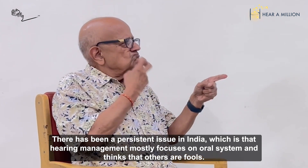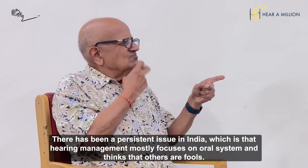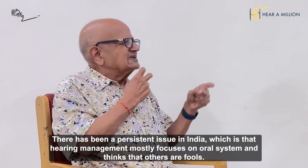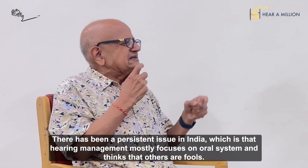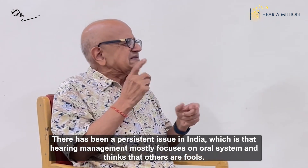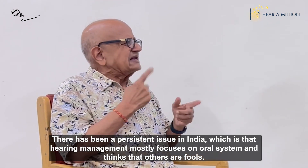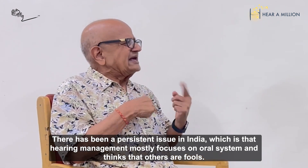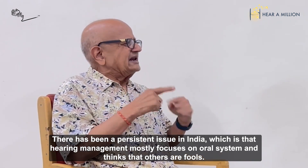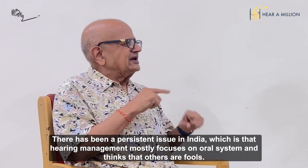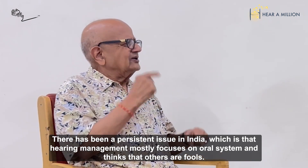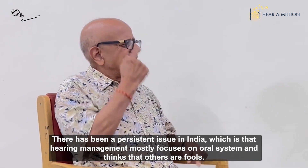others are fools.